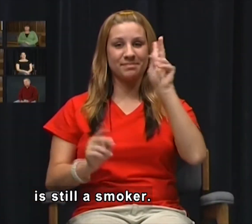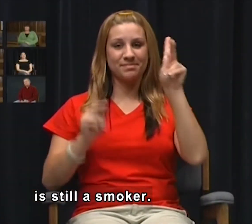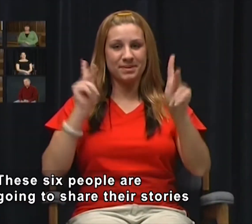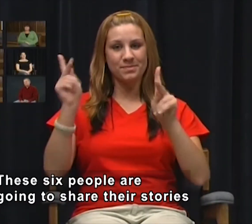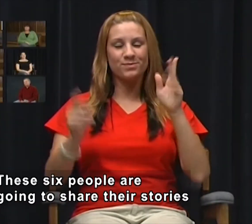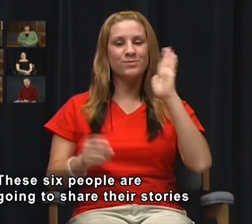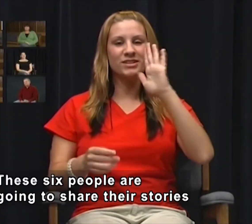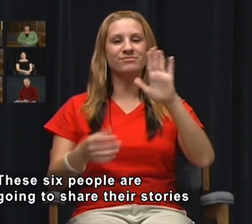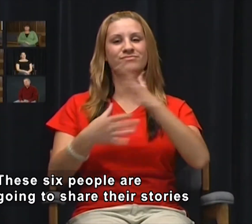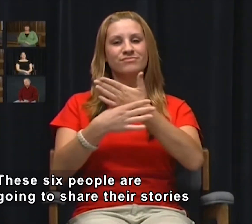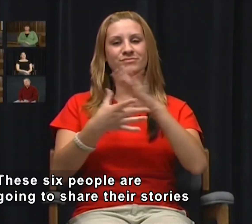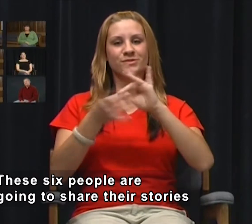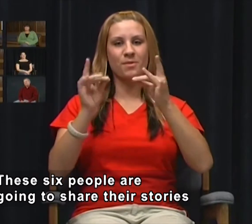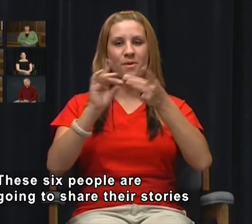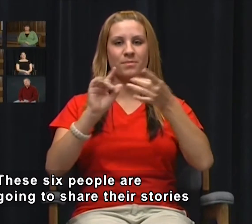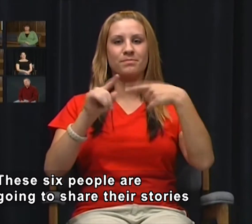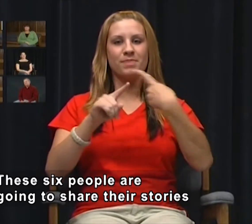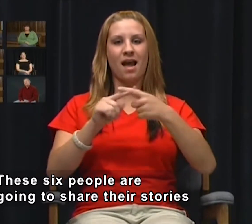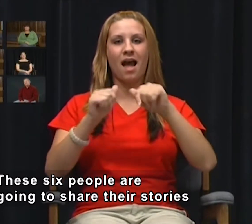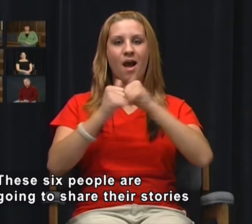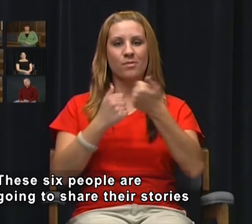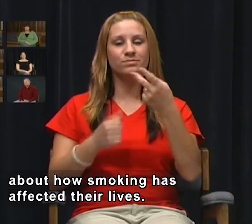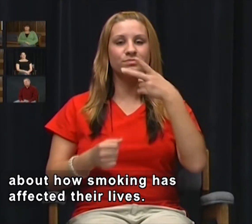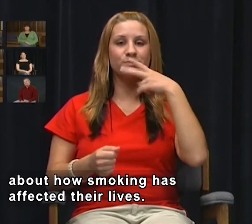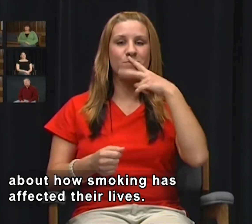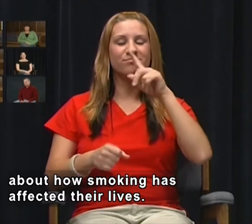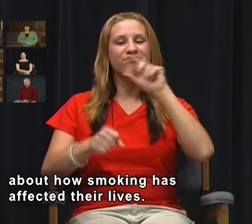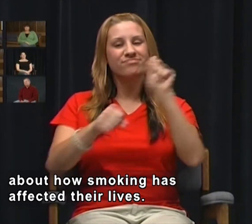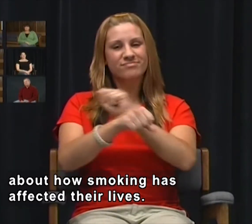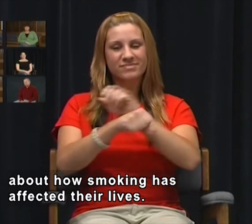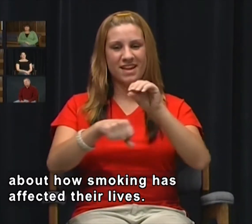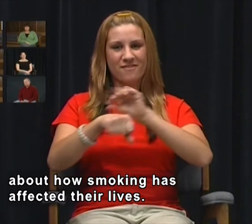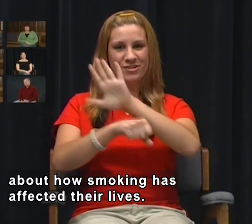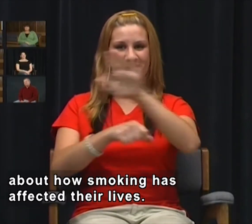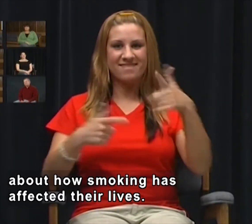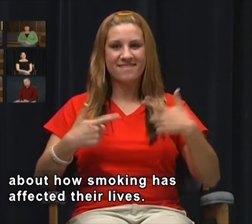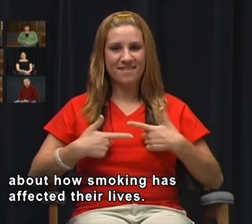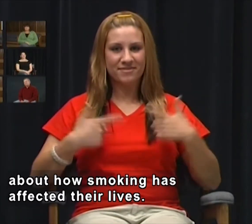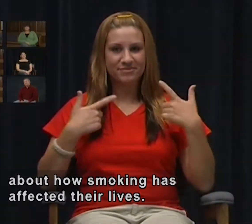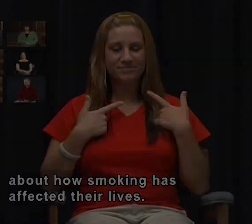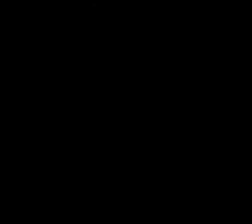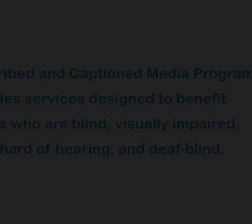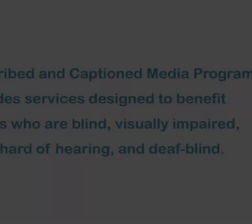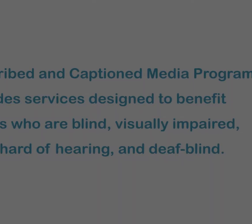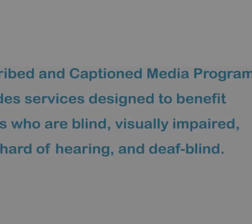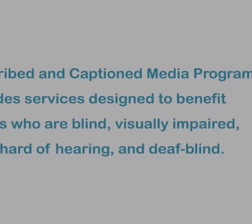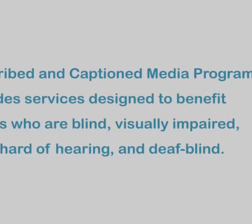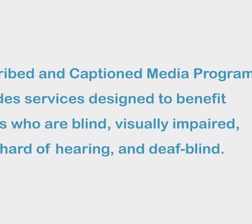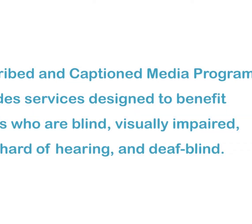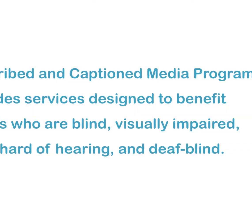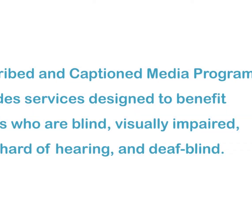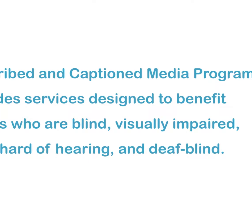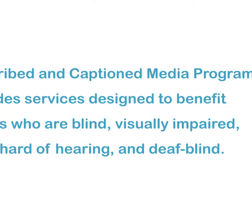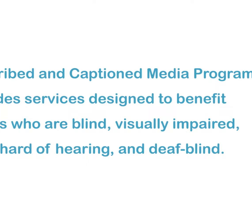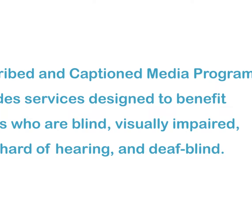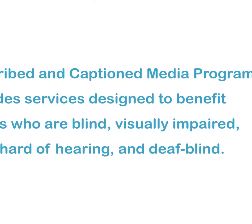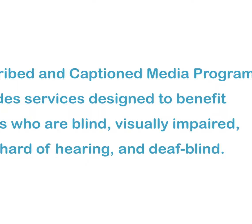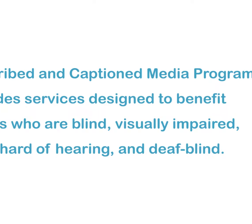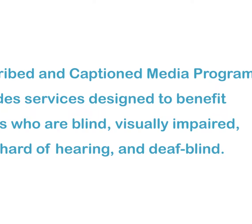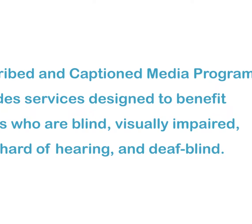These six people are going to share their stories about how smoking has affected their lives. The Described and Captioned Media Program provides